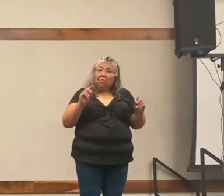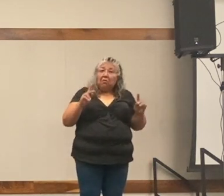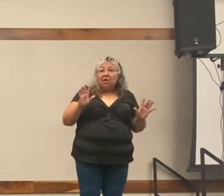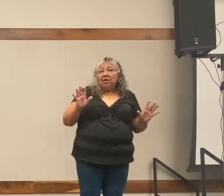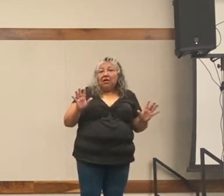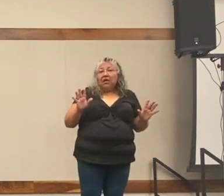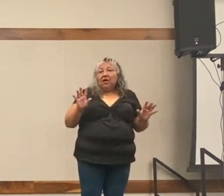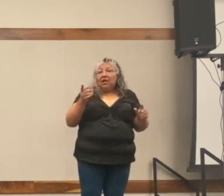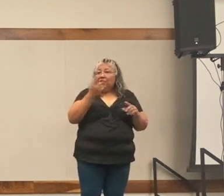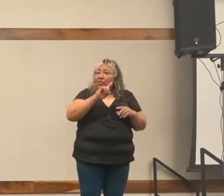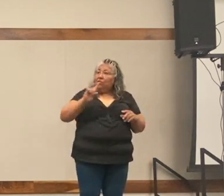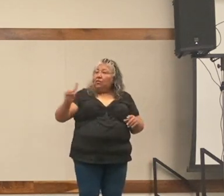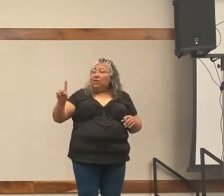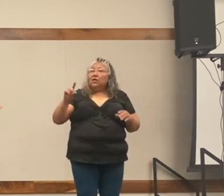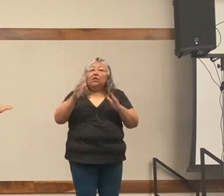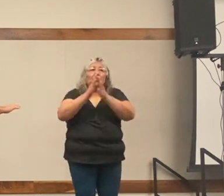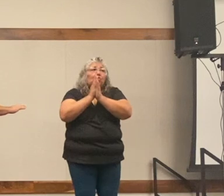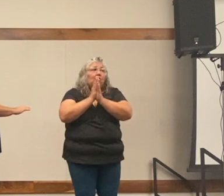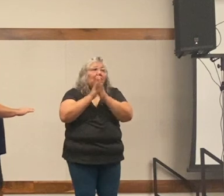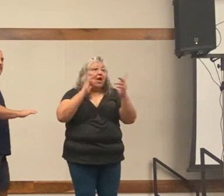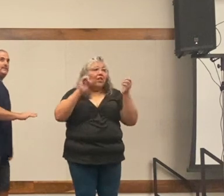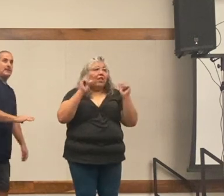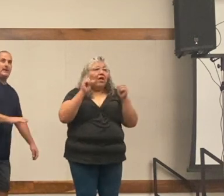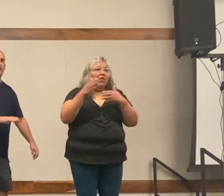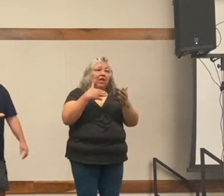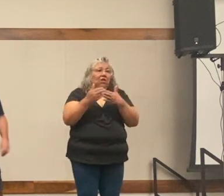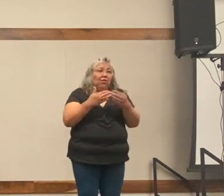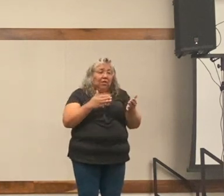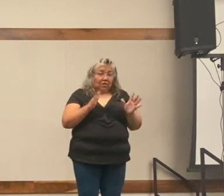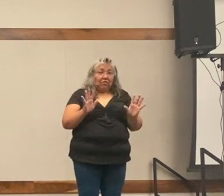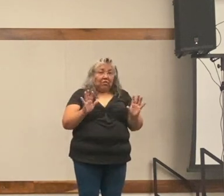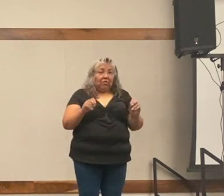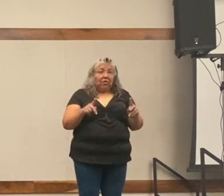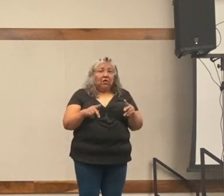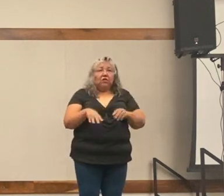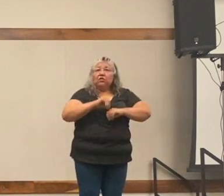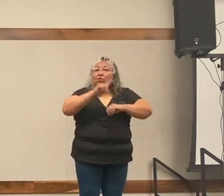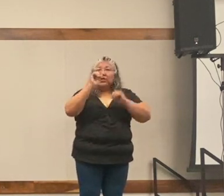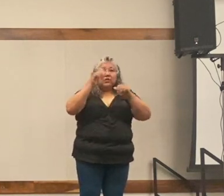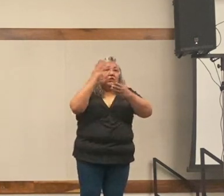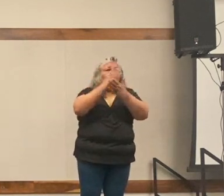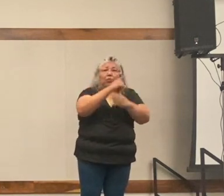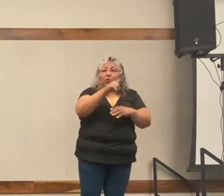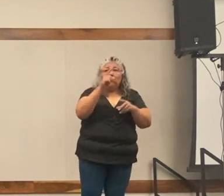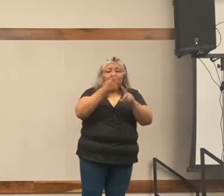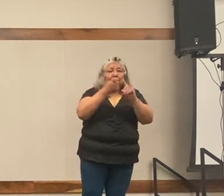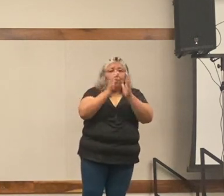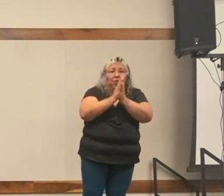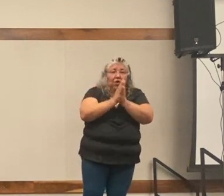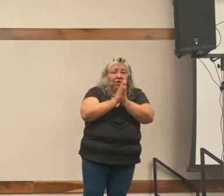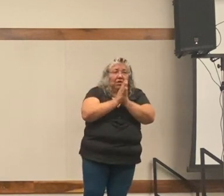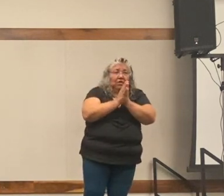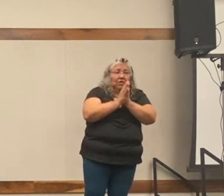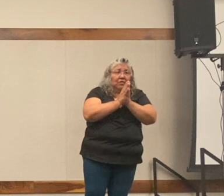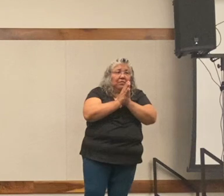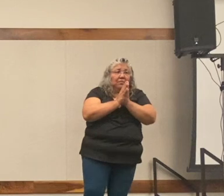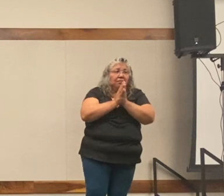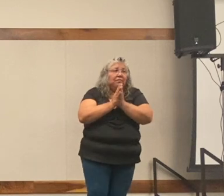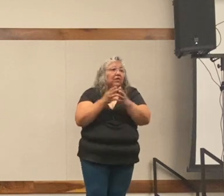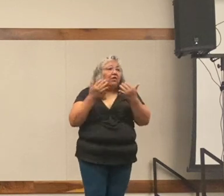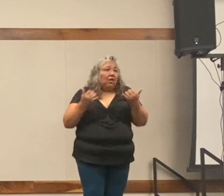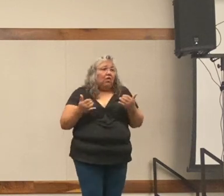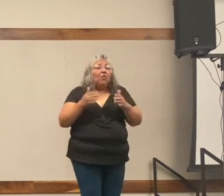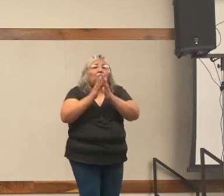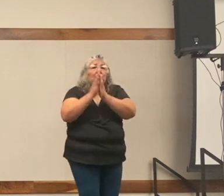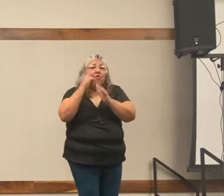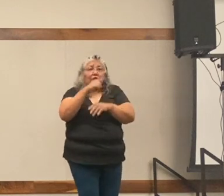And then you turn around and you pray out loud anyways. Okay? Nobody can stop you from praying. Okay? So pray for